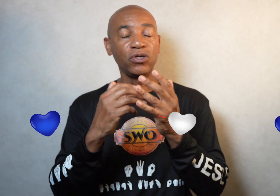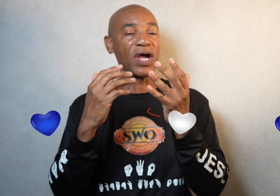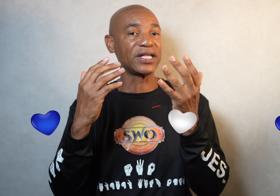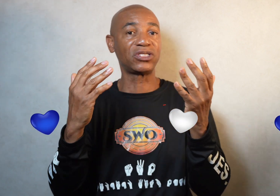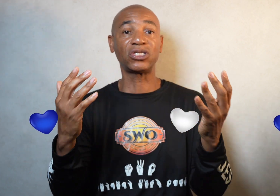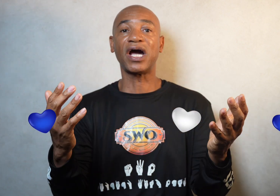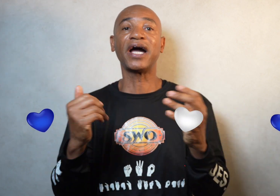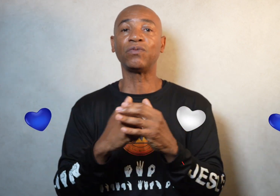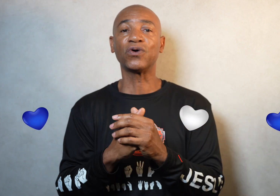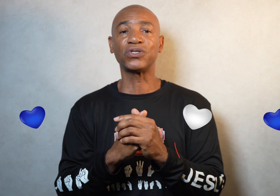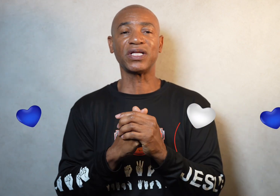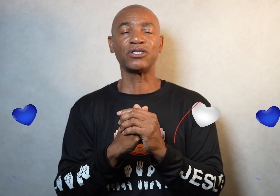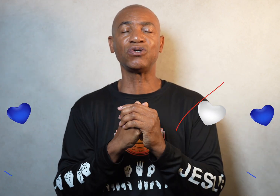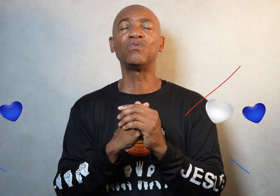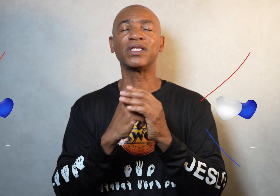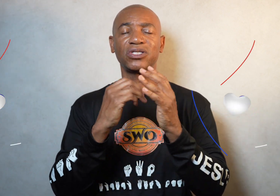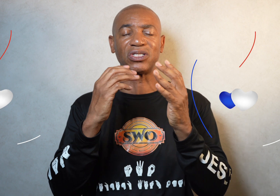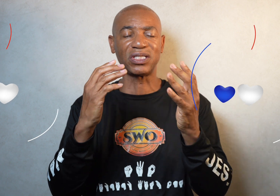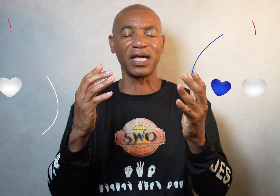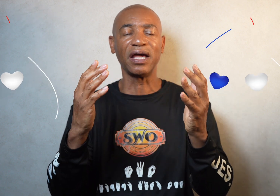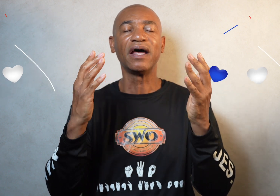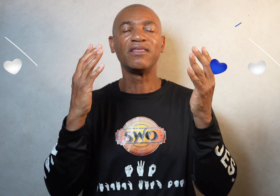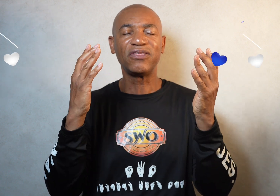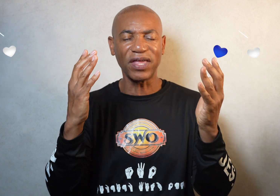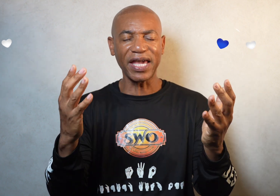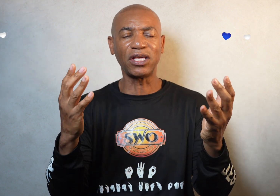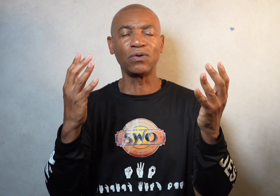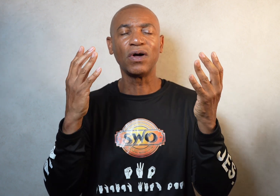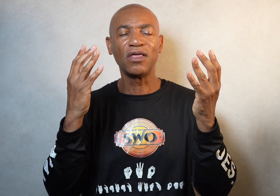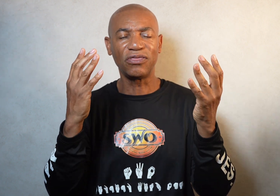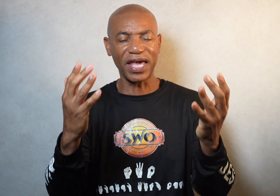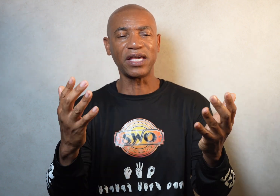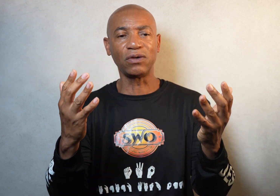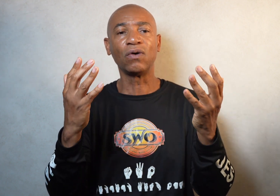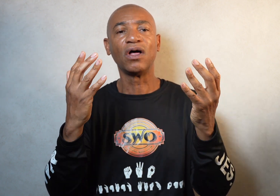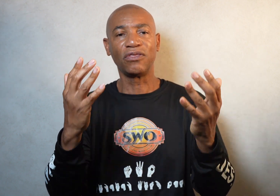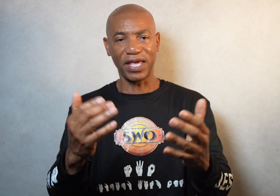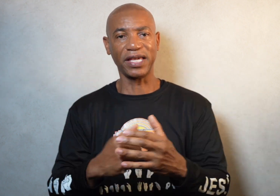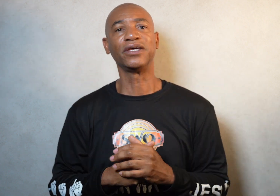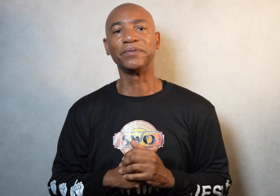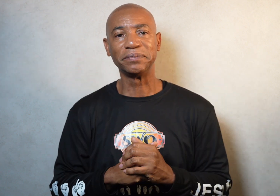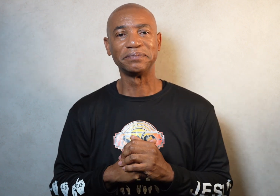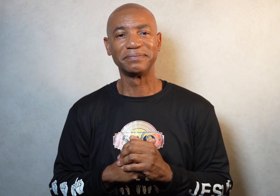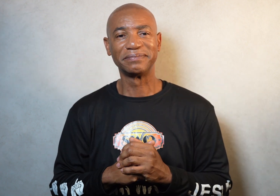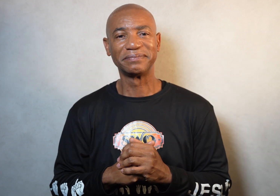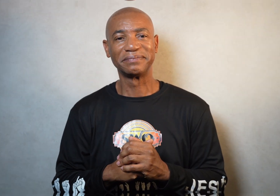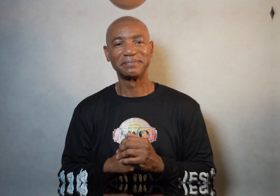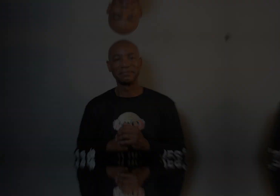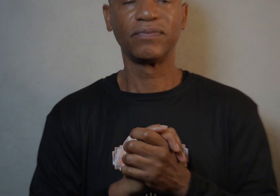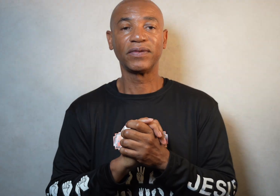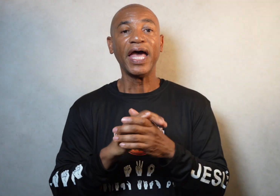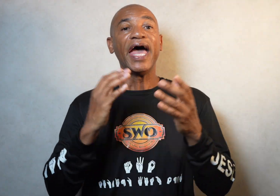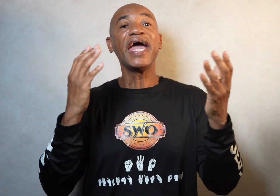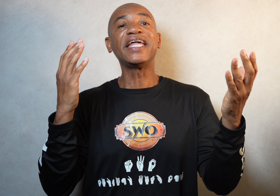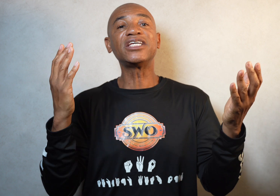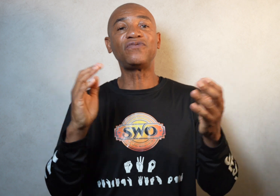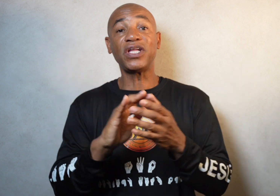had such kind words, and I do want to just say thank you, thank you, thank you. In this video,